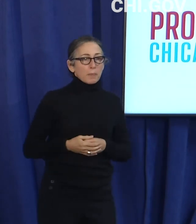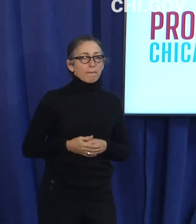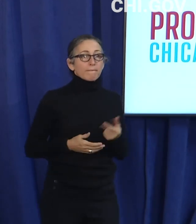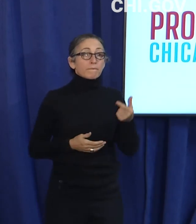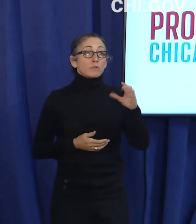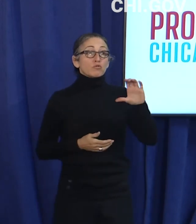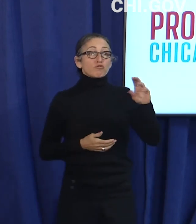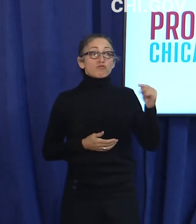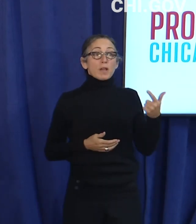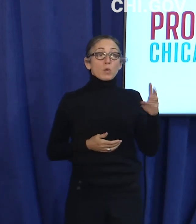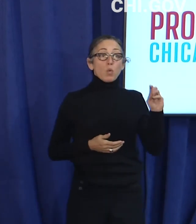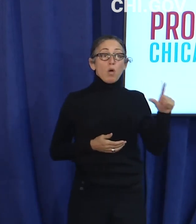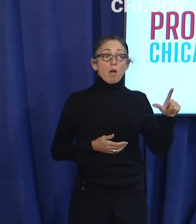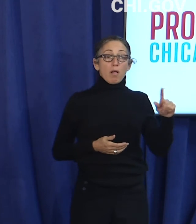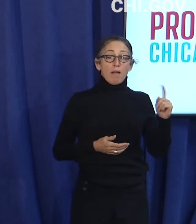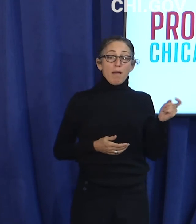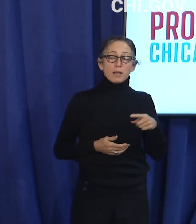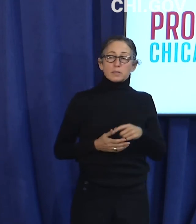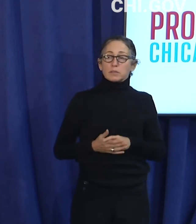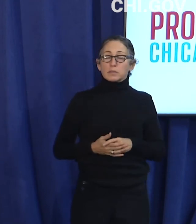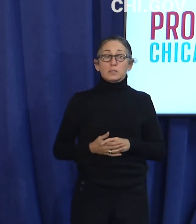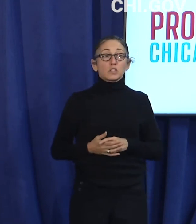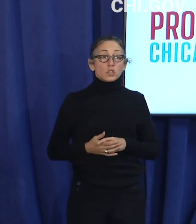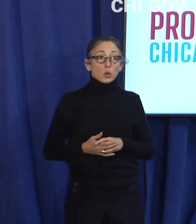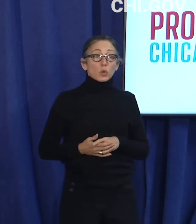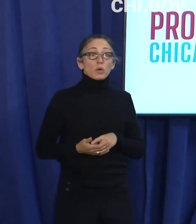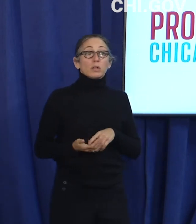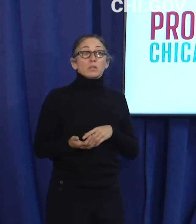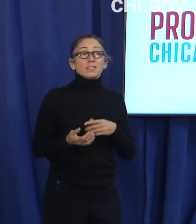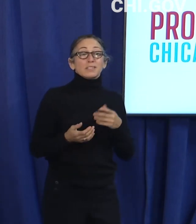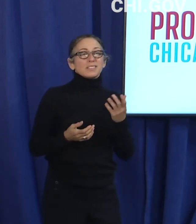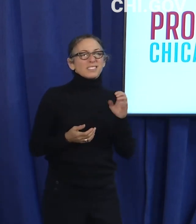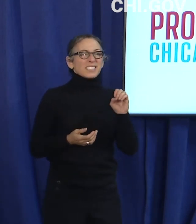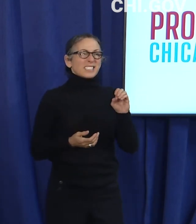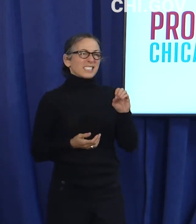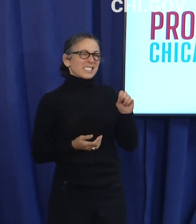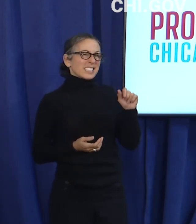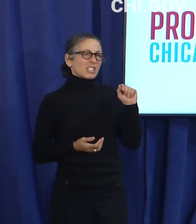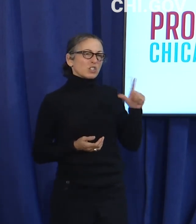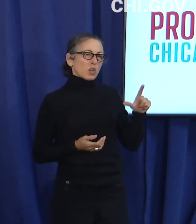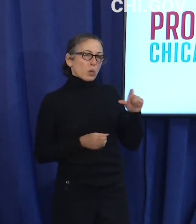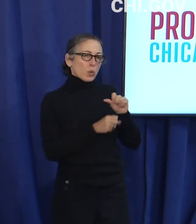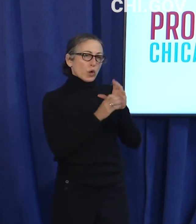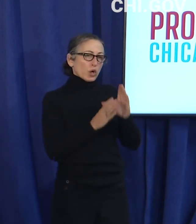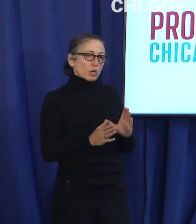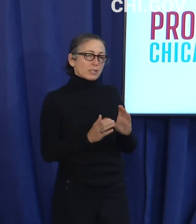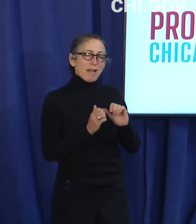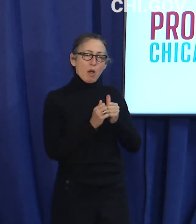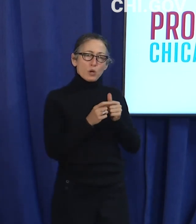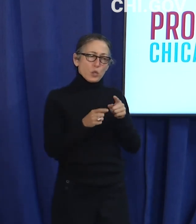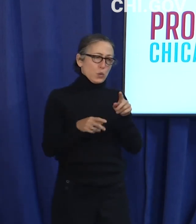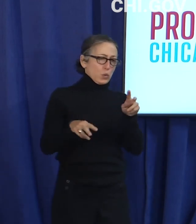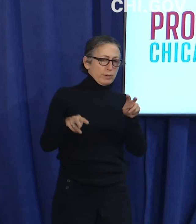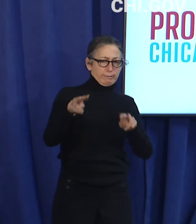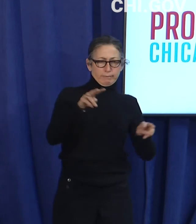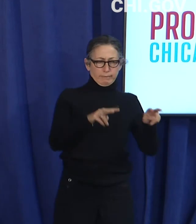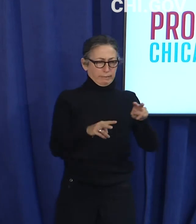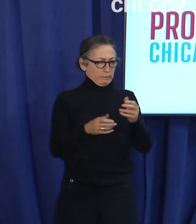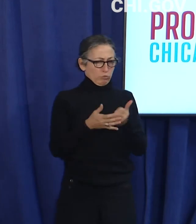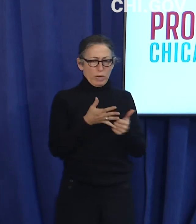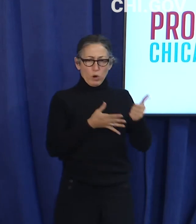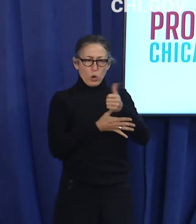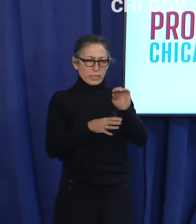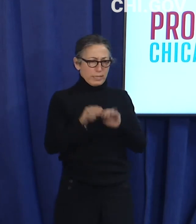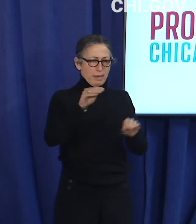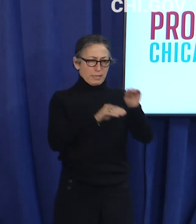Wall, how will essential workers be prioritized? So again, and I have to just keep putting the caveat on this,